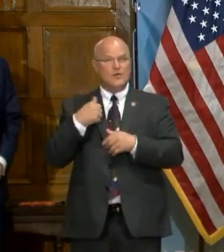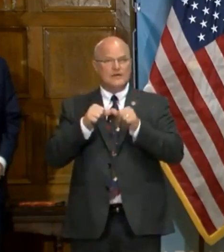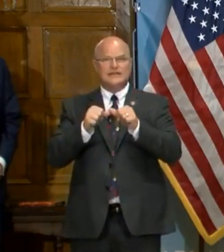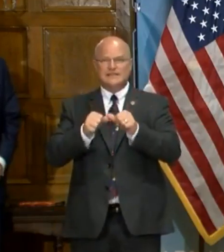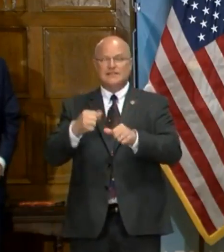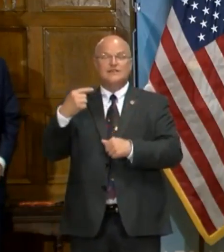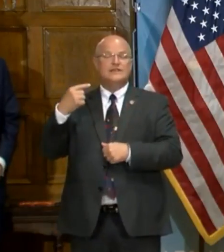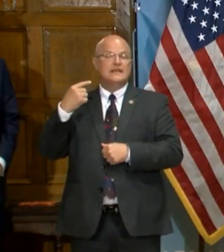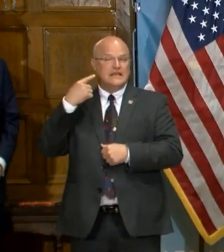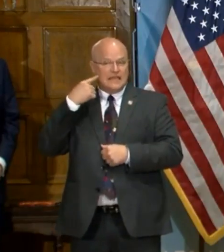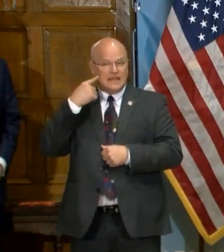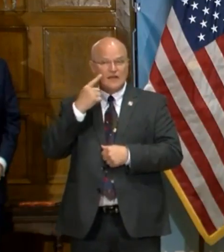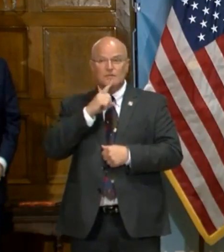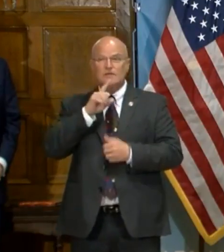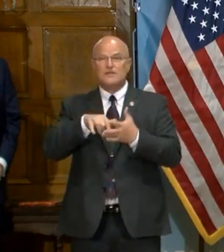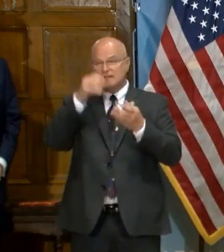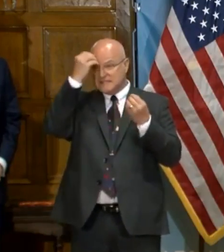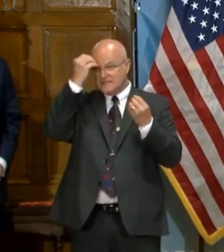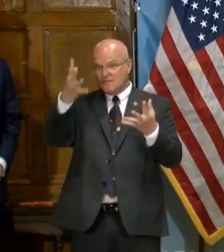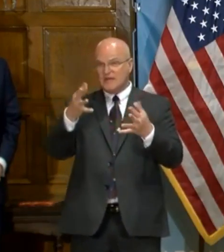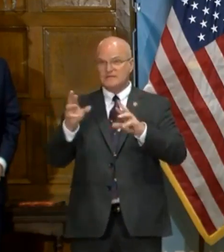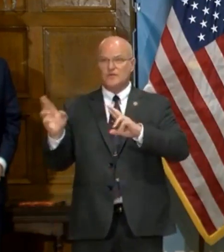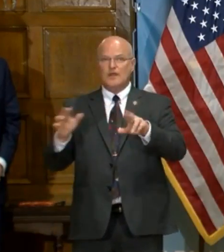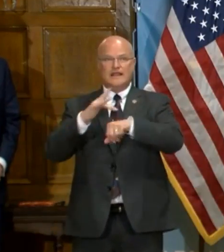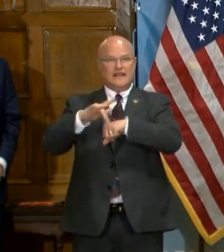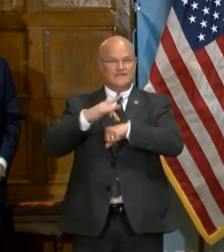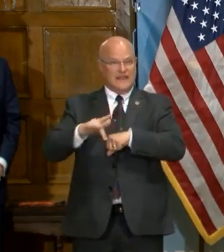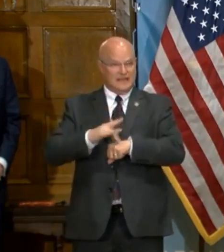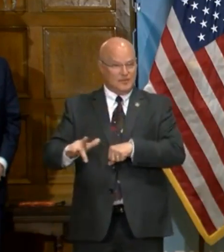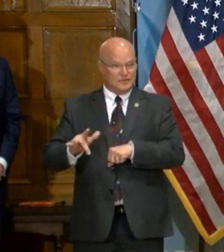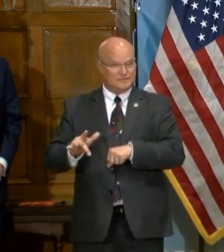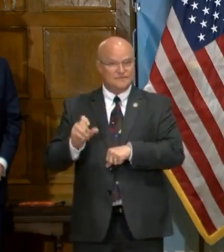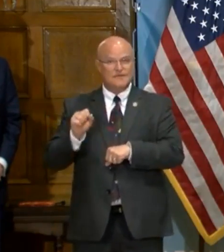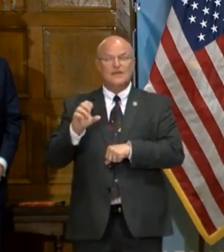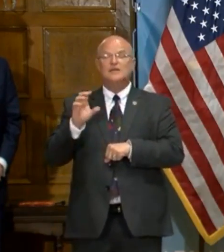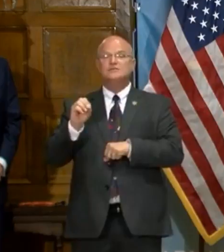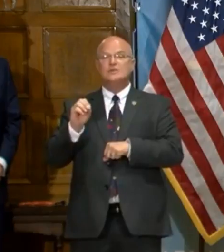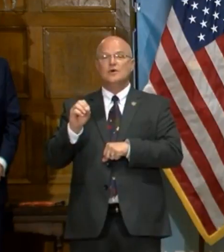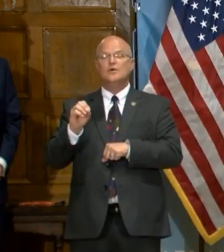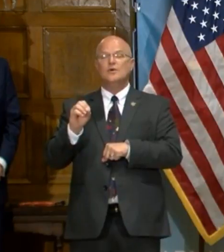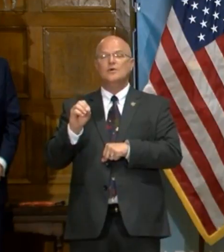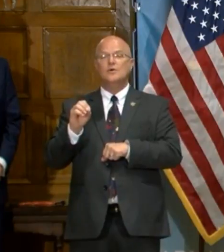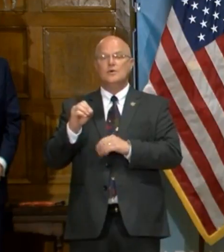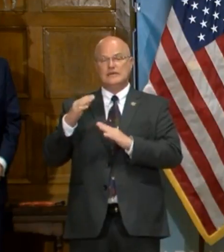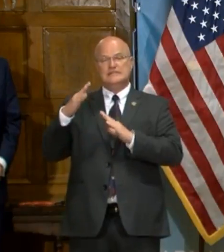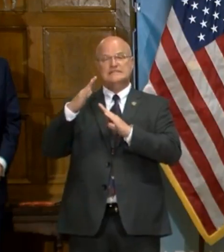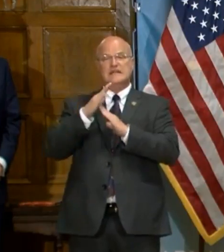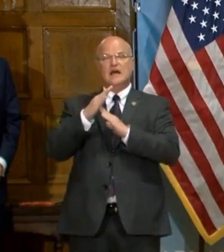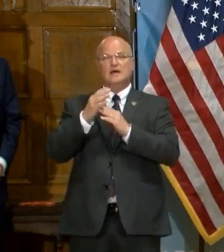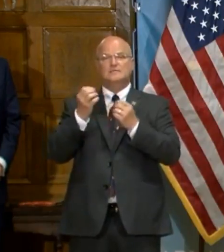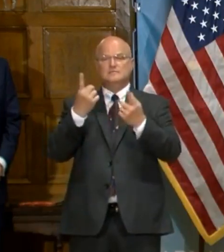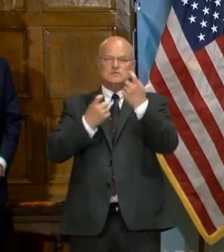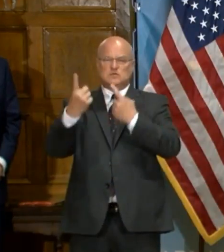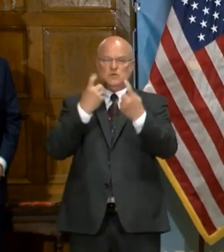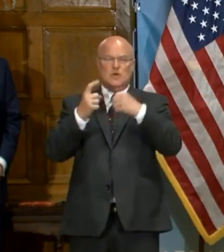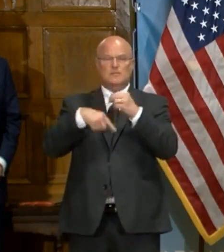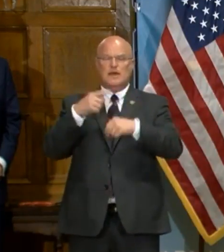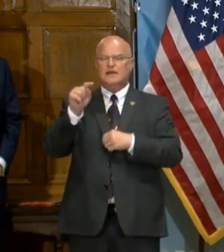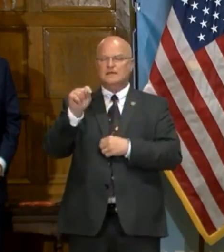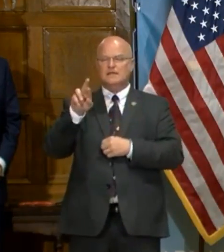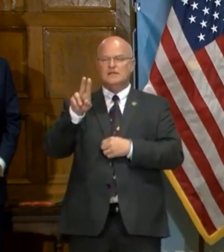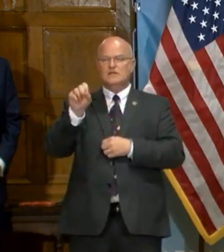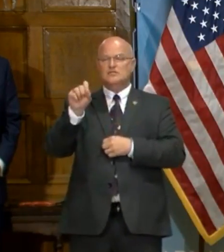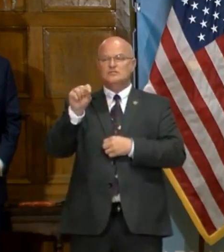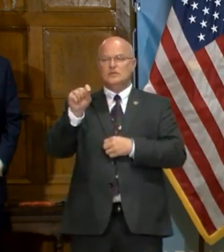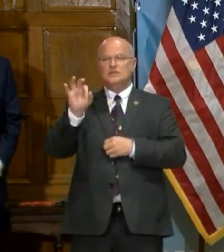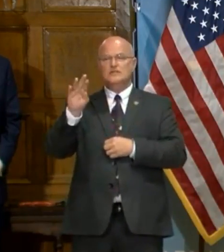continue to hear and make sure that this information is readily available. So right off the top, we do get a lot of questions about the trust fund